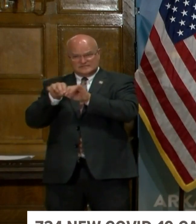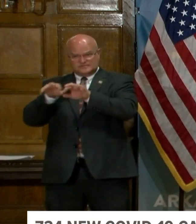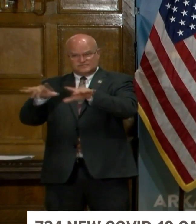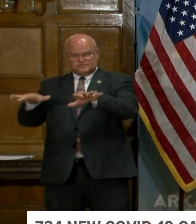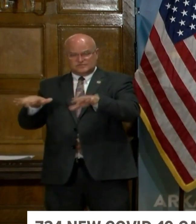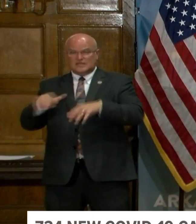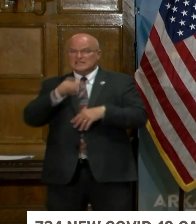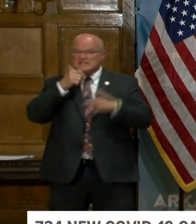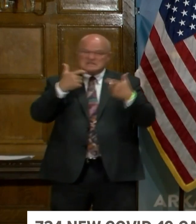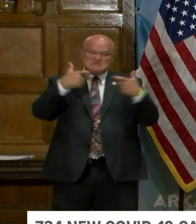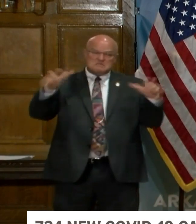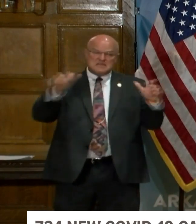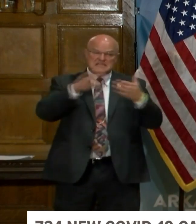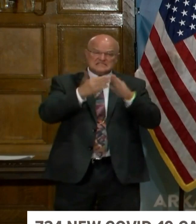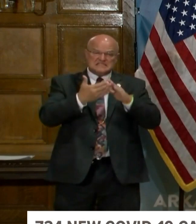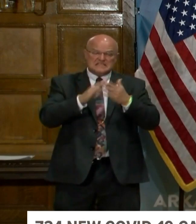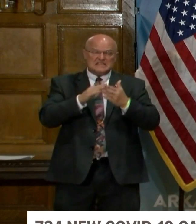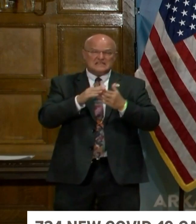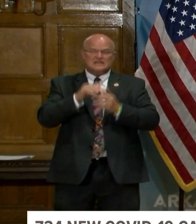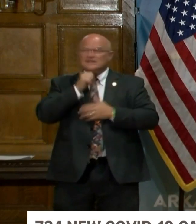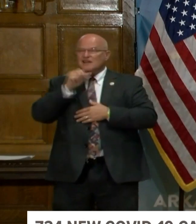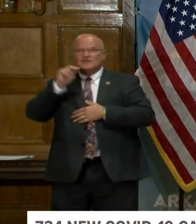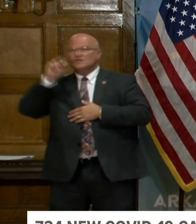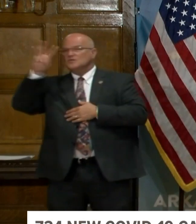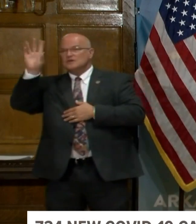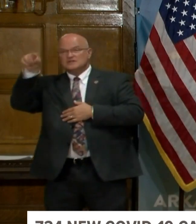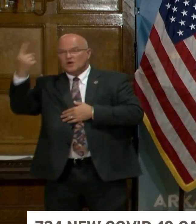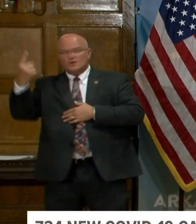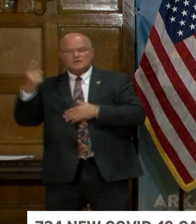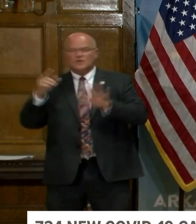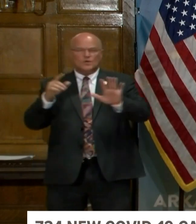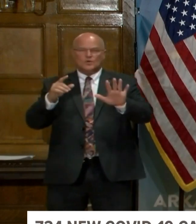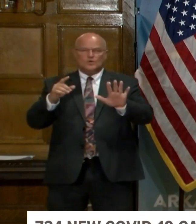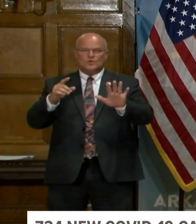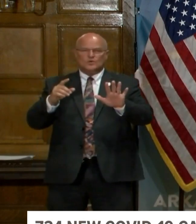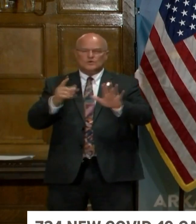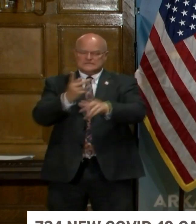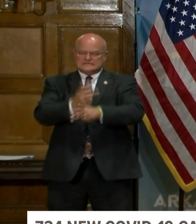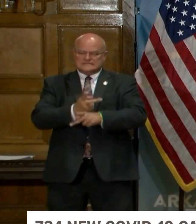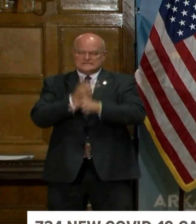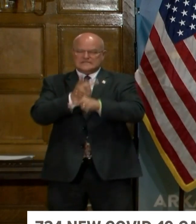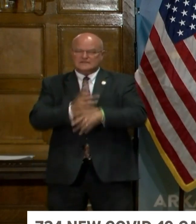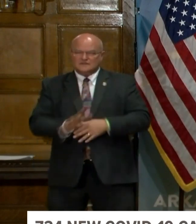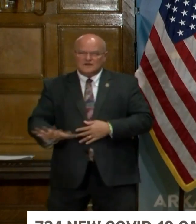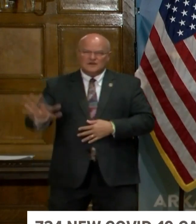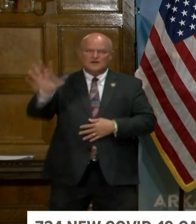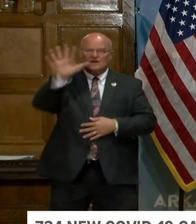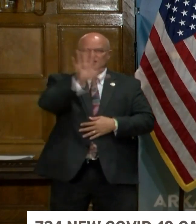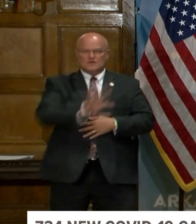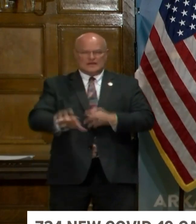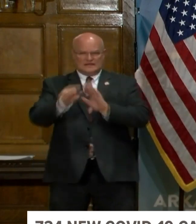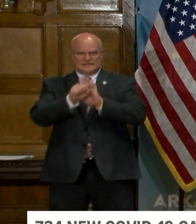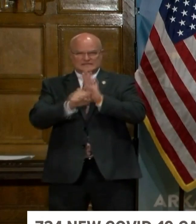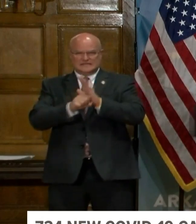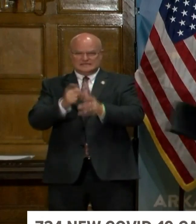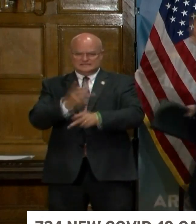big city problem, not just a Northwest Arkansas problem. We just need to take precautions throughout the state.